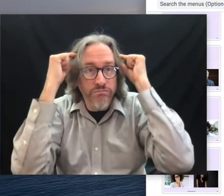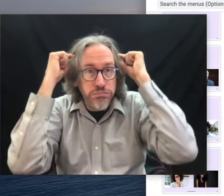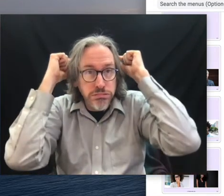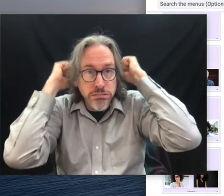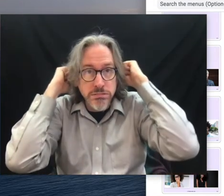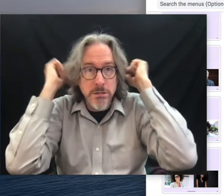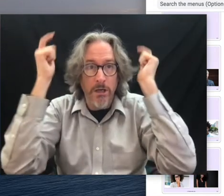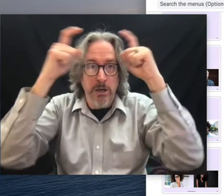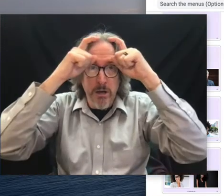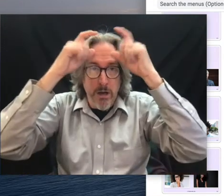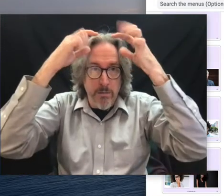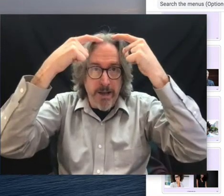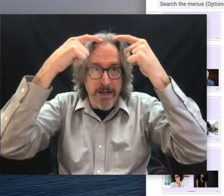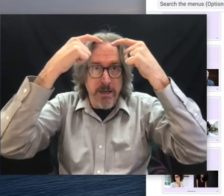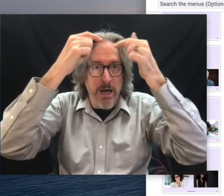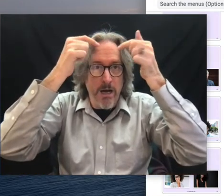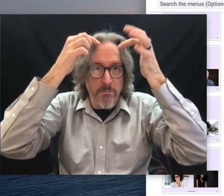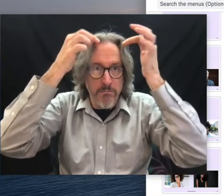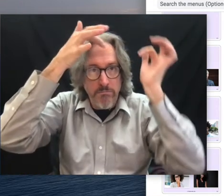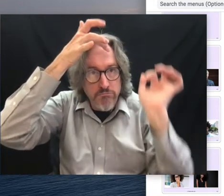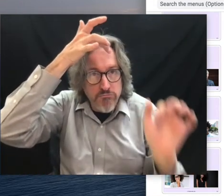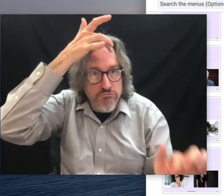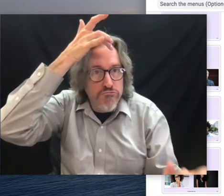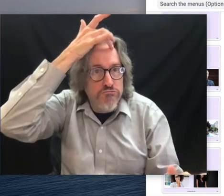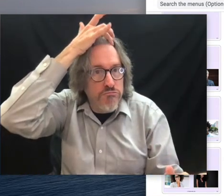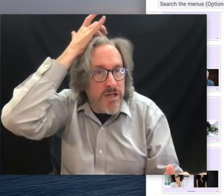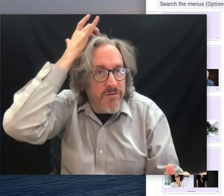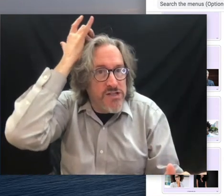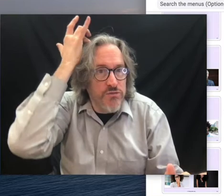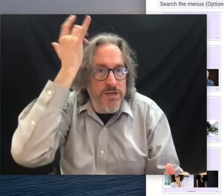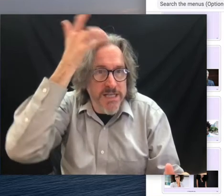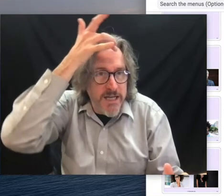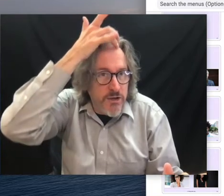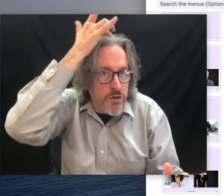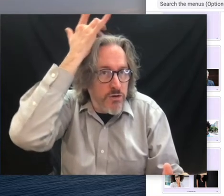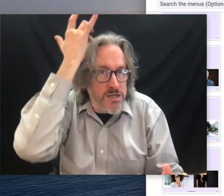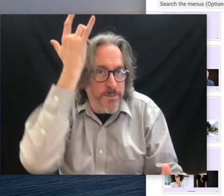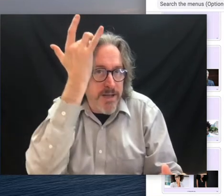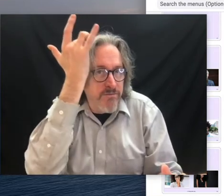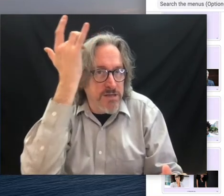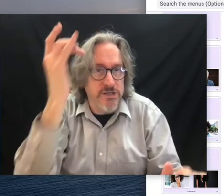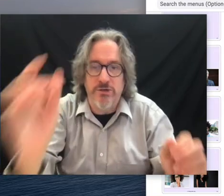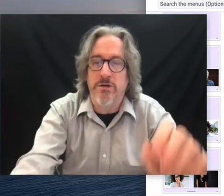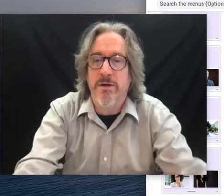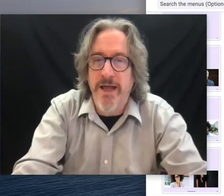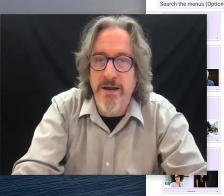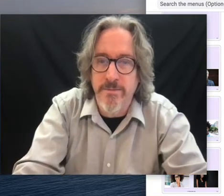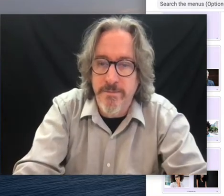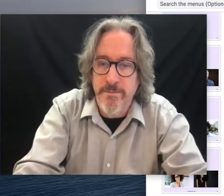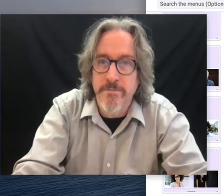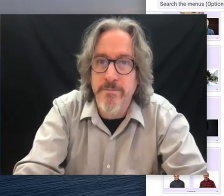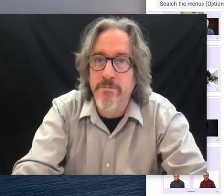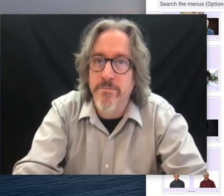have, like, if it's receding, you don't draw as big of a circle around the